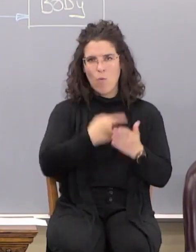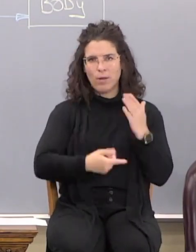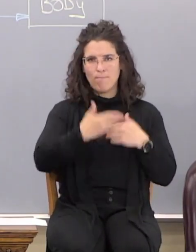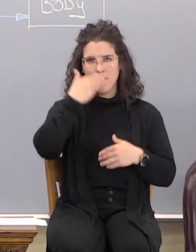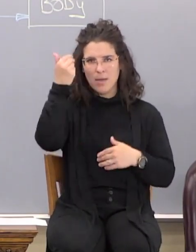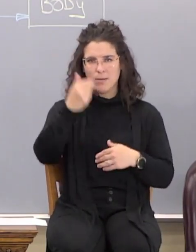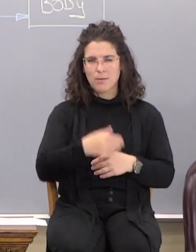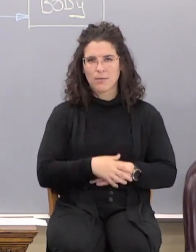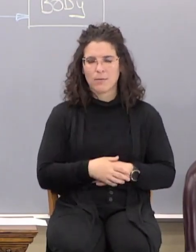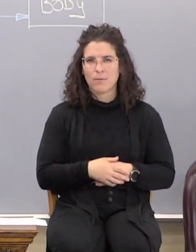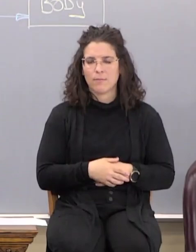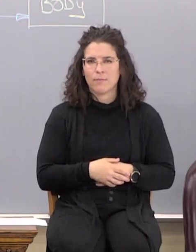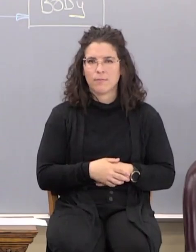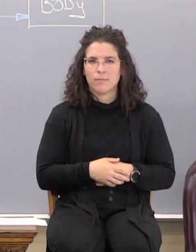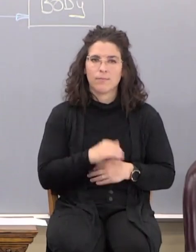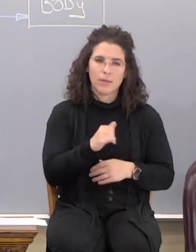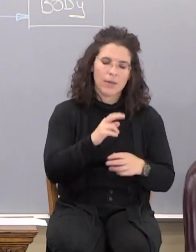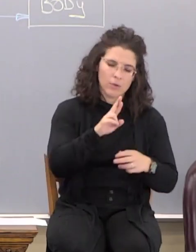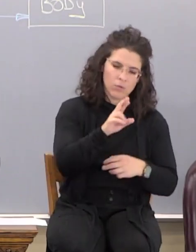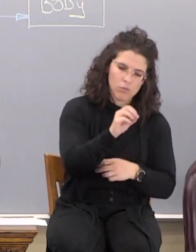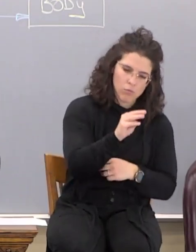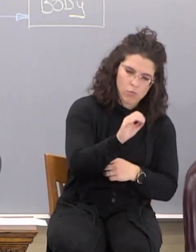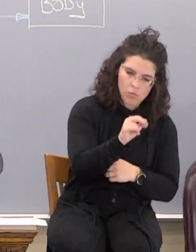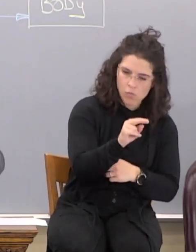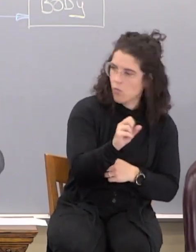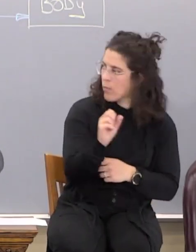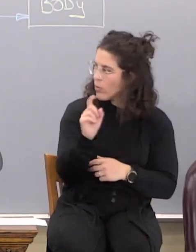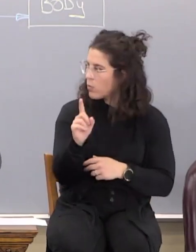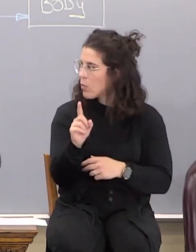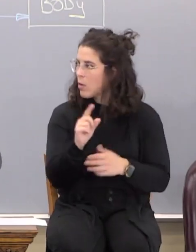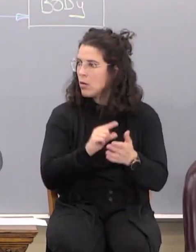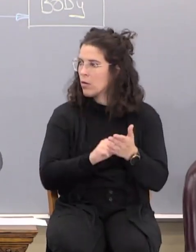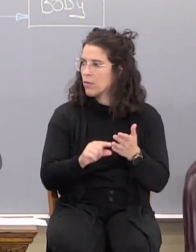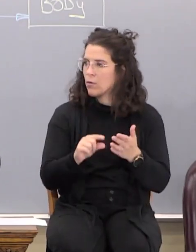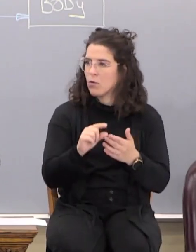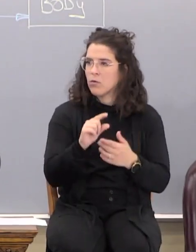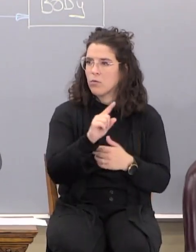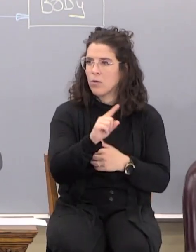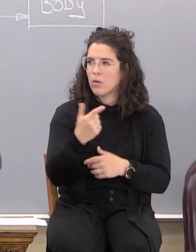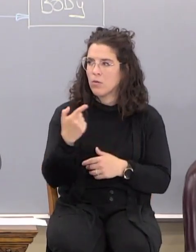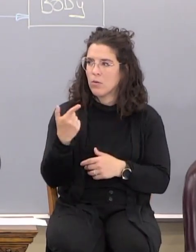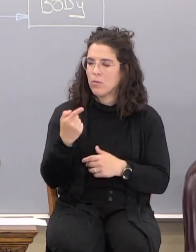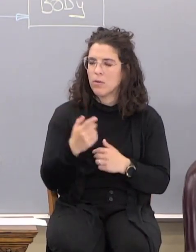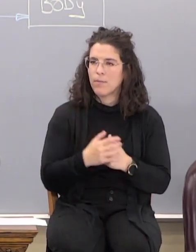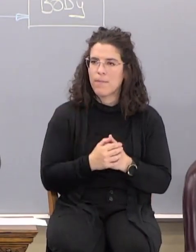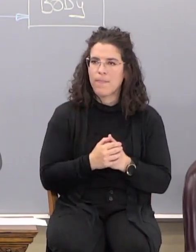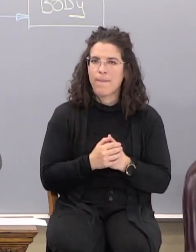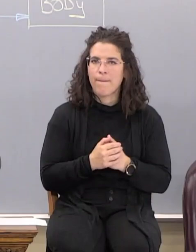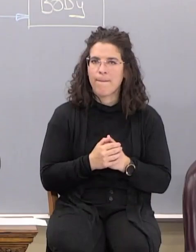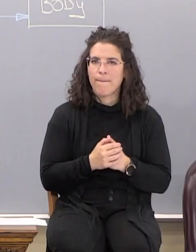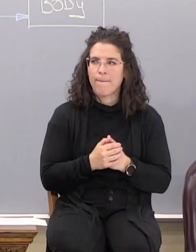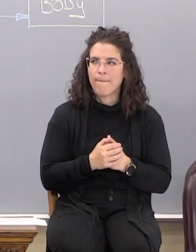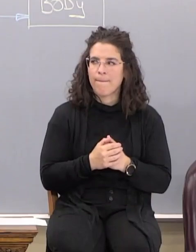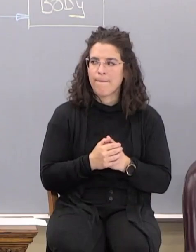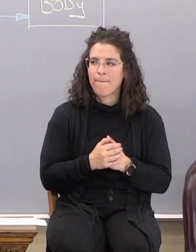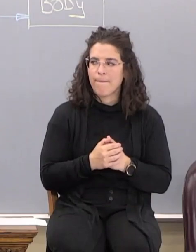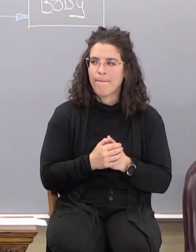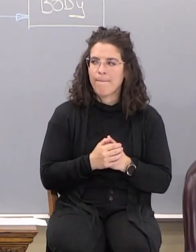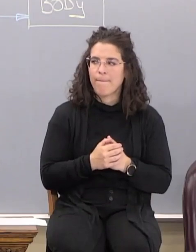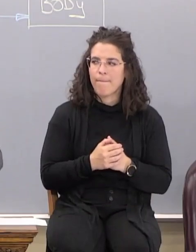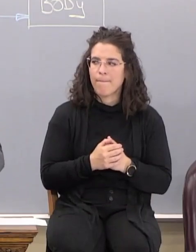best. Well, that's Romans chapter 1, verse number 21. Romans chapter